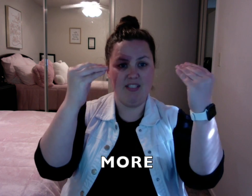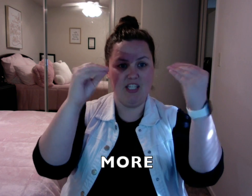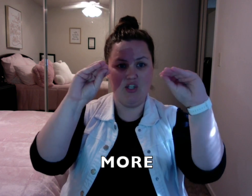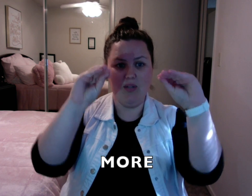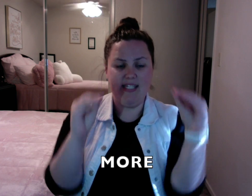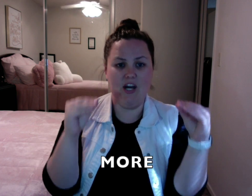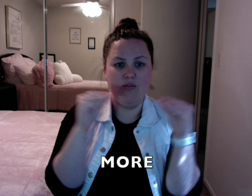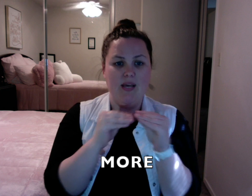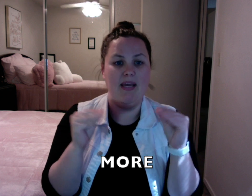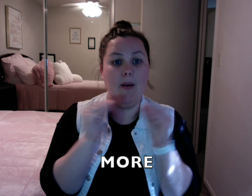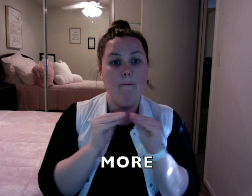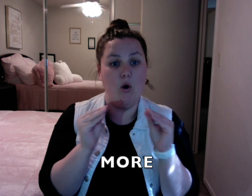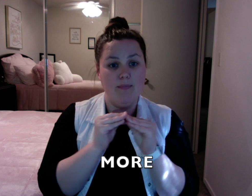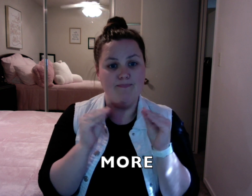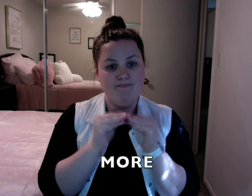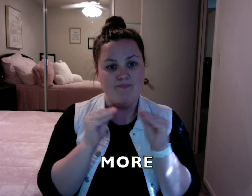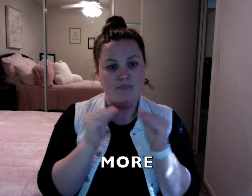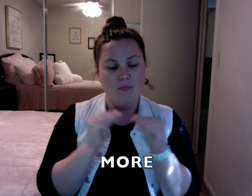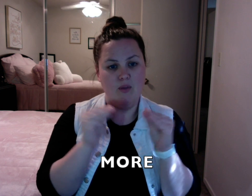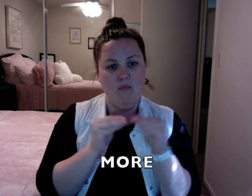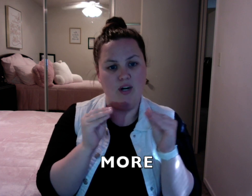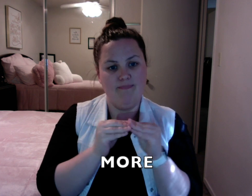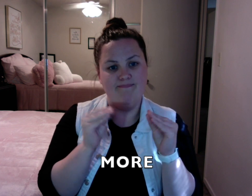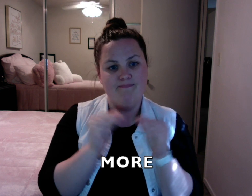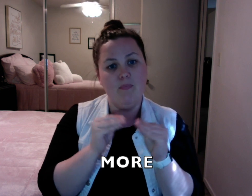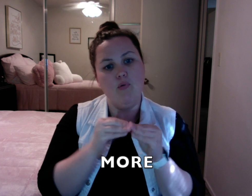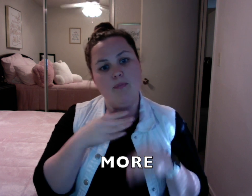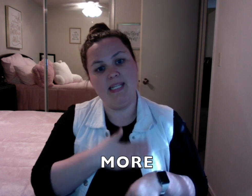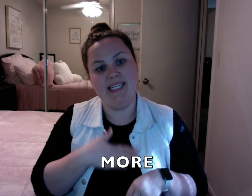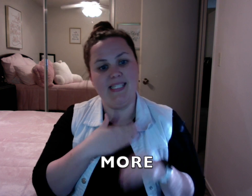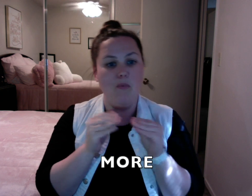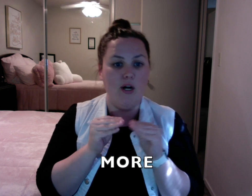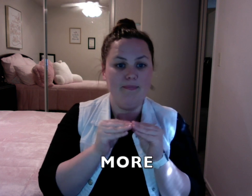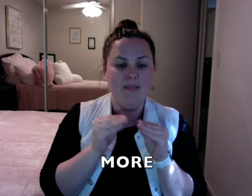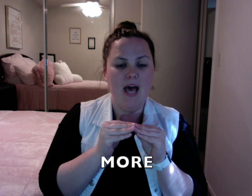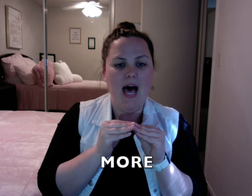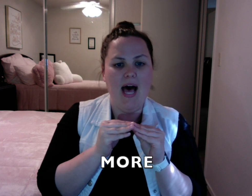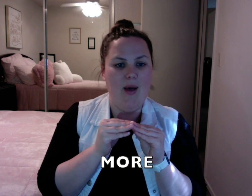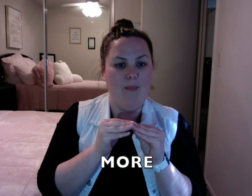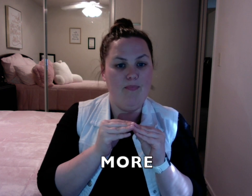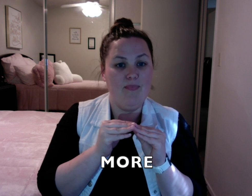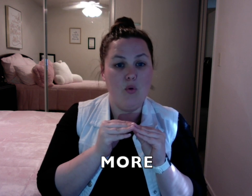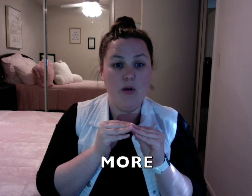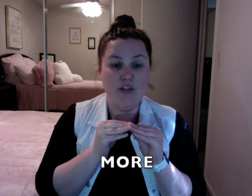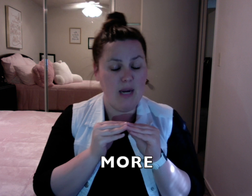Just 2 lazy O's coming in. More. More. More, please. More. When you talk about